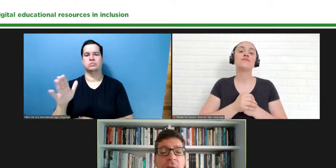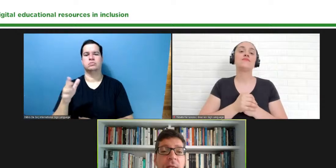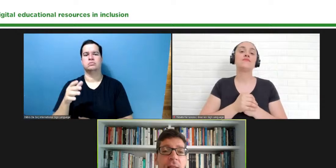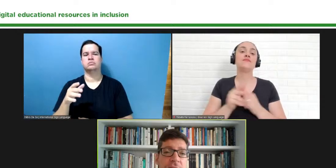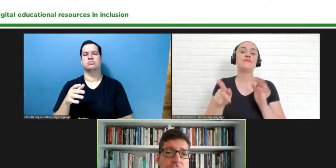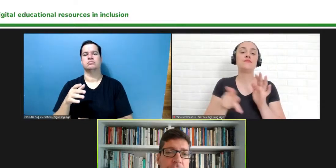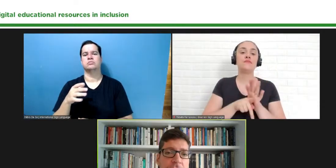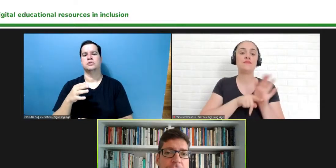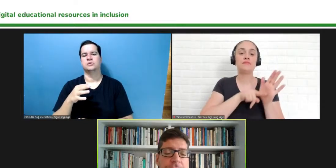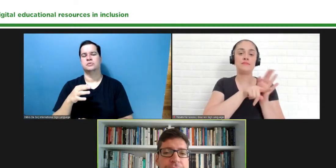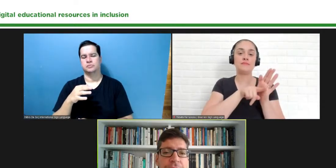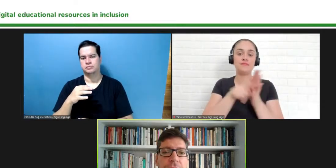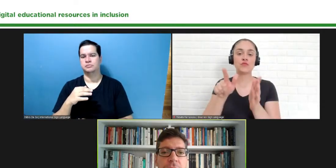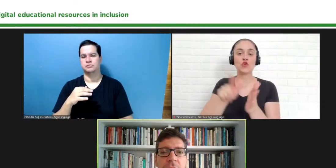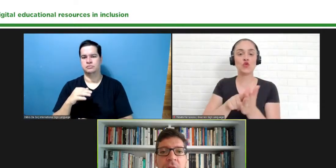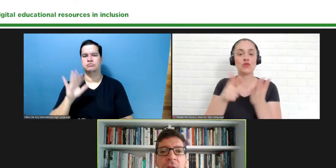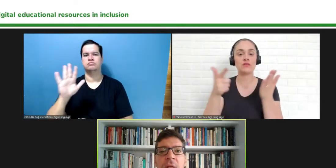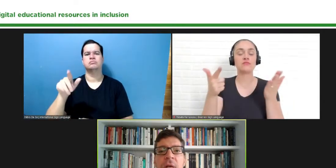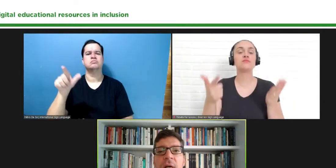society in Latin America.